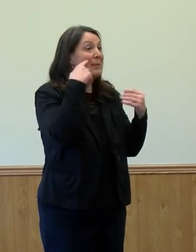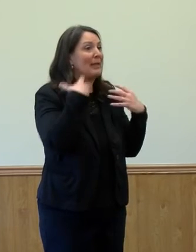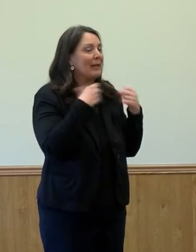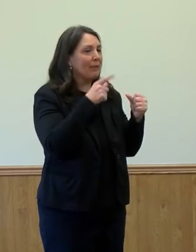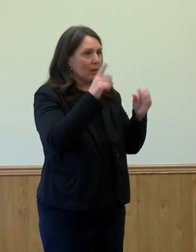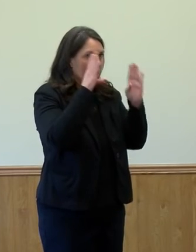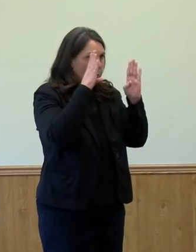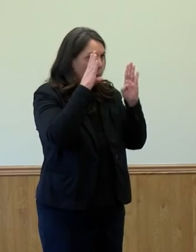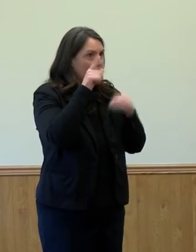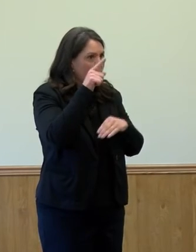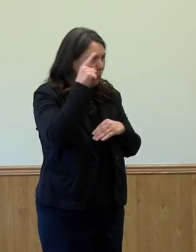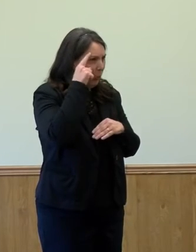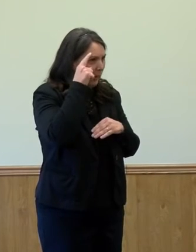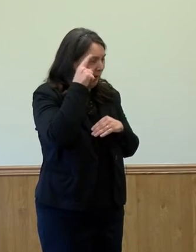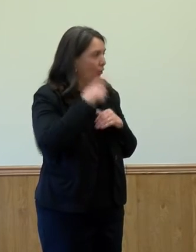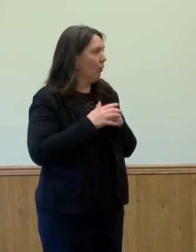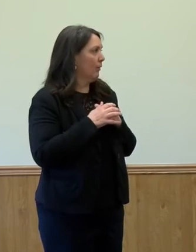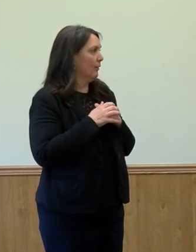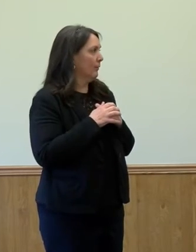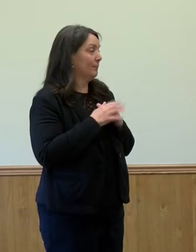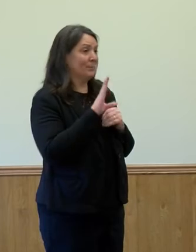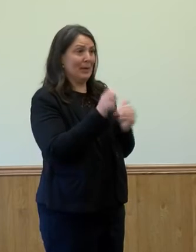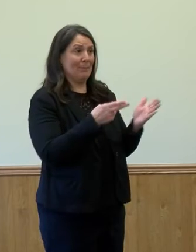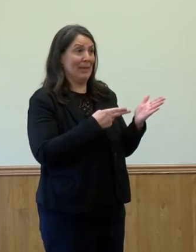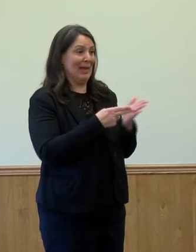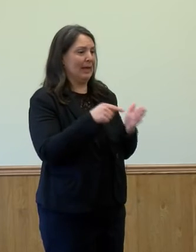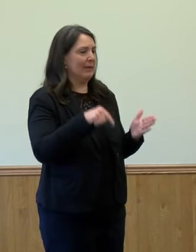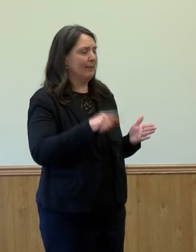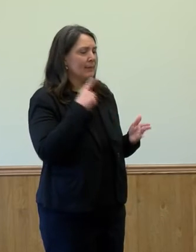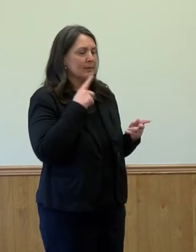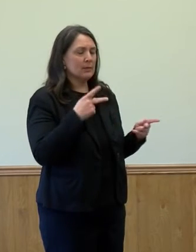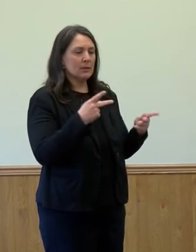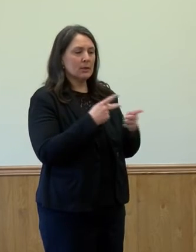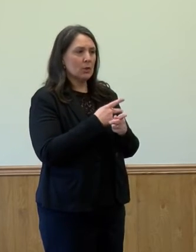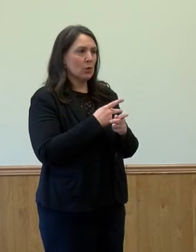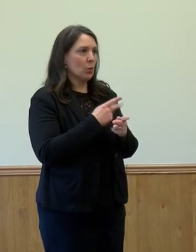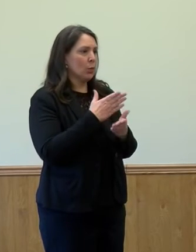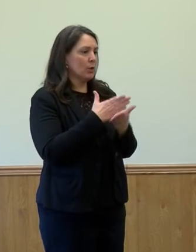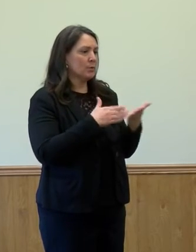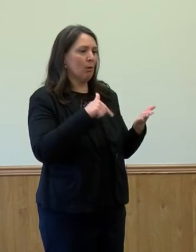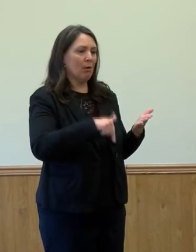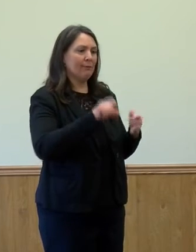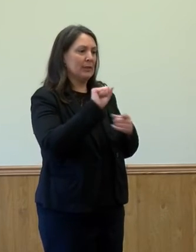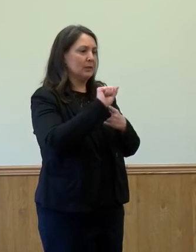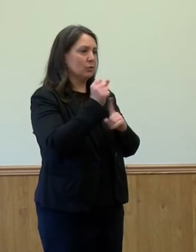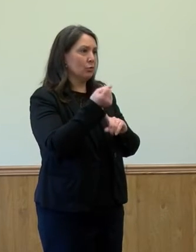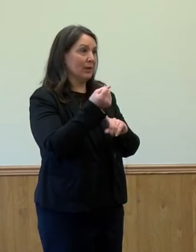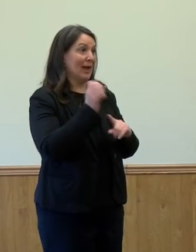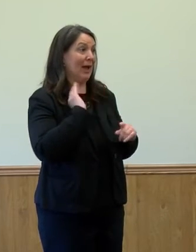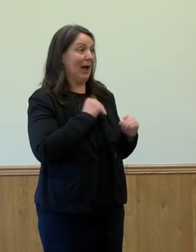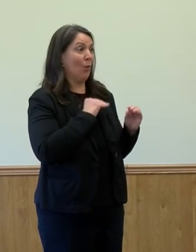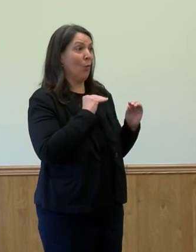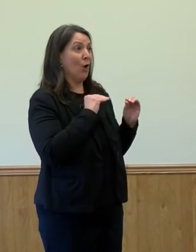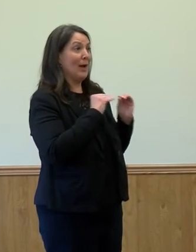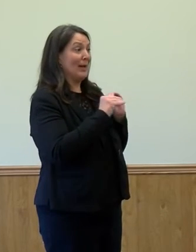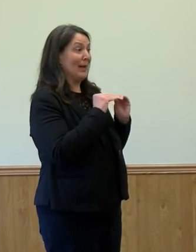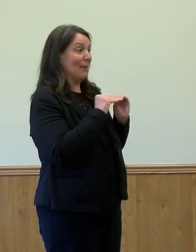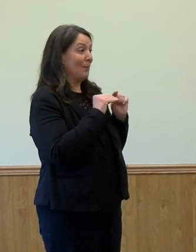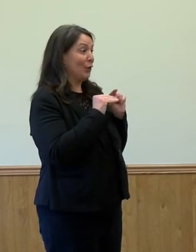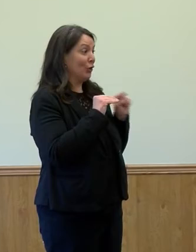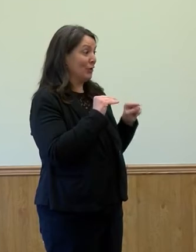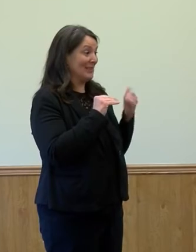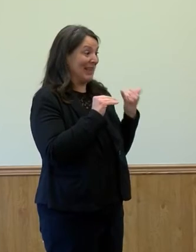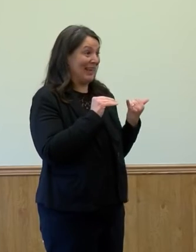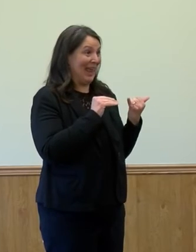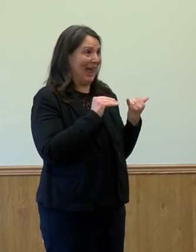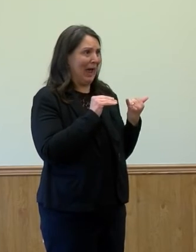will be honest, this is the worst part about what our current situation is. To have our numbers be similar to March in a time